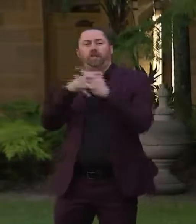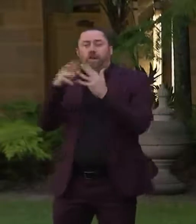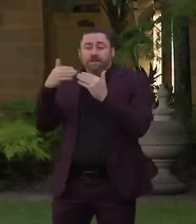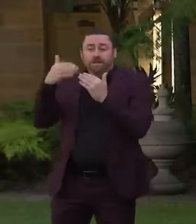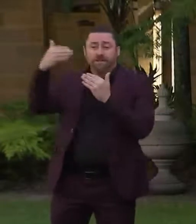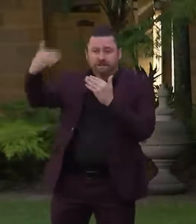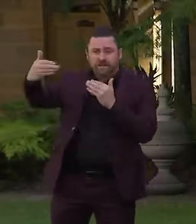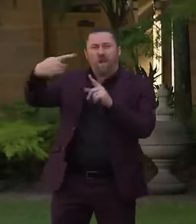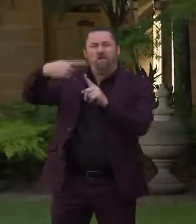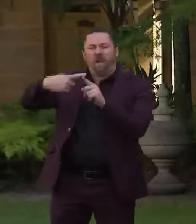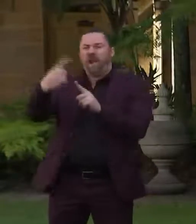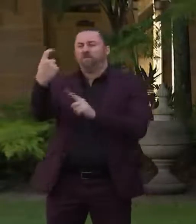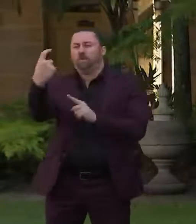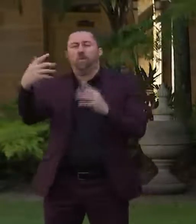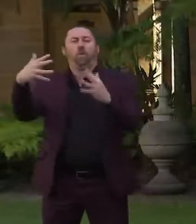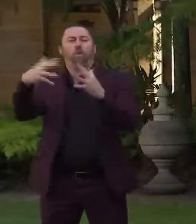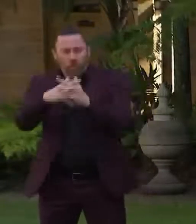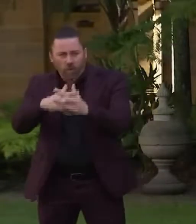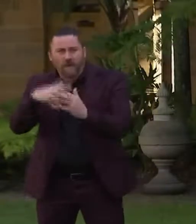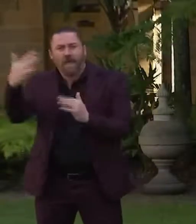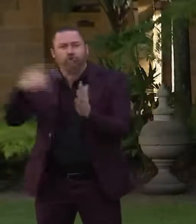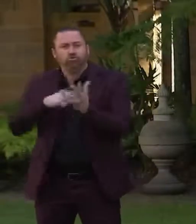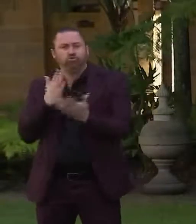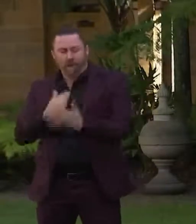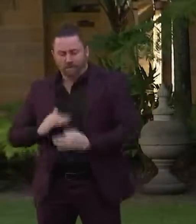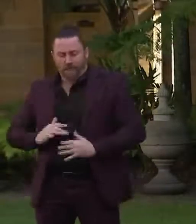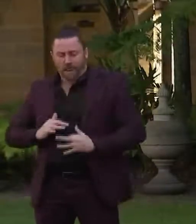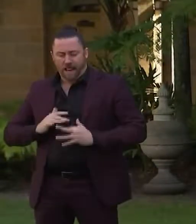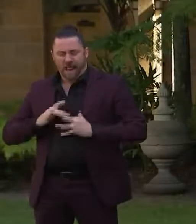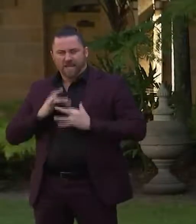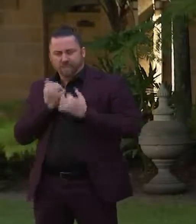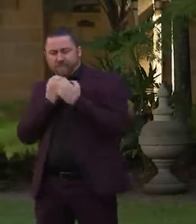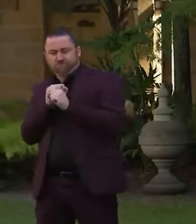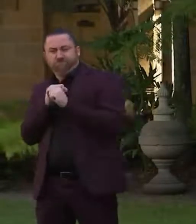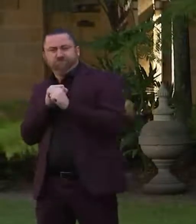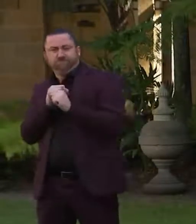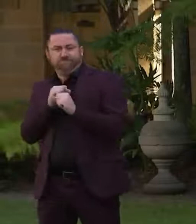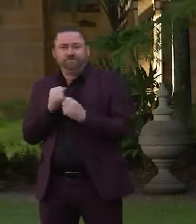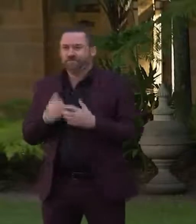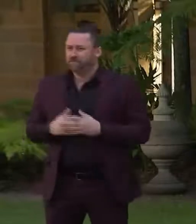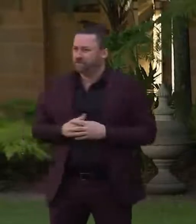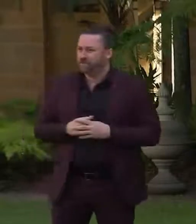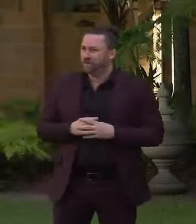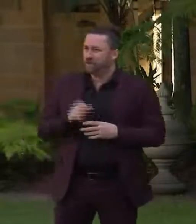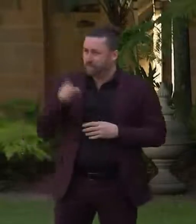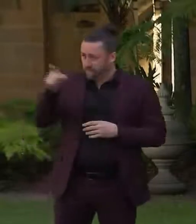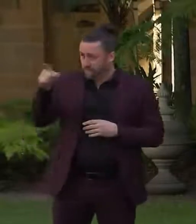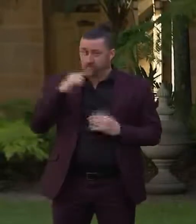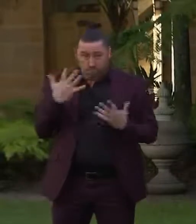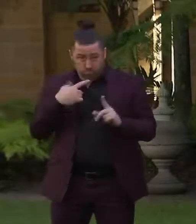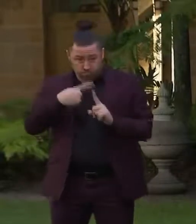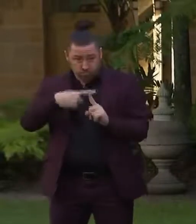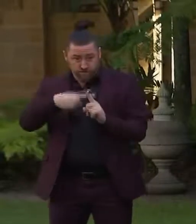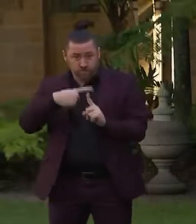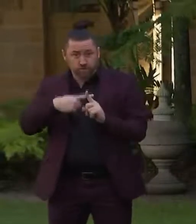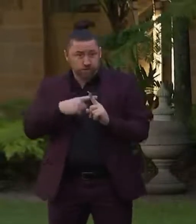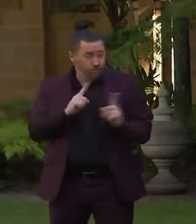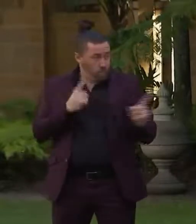another week after that. So she hadn't had a chance yet to have full immunity. So things looking encouraging.